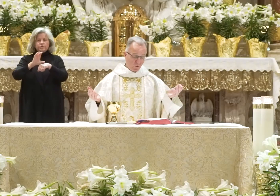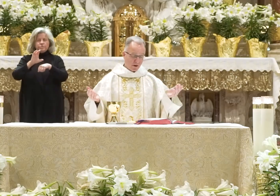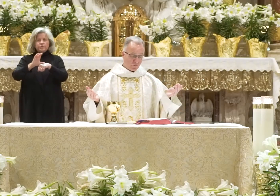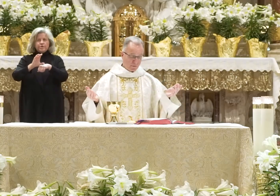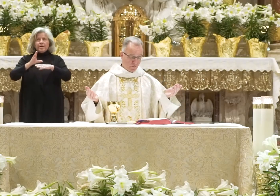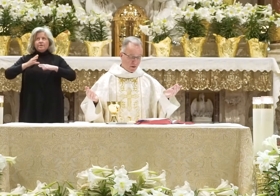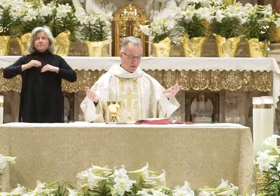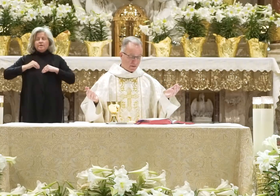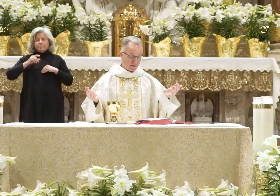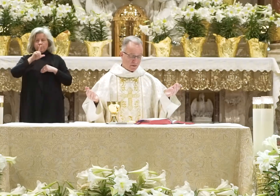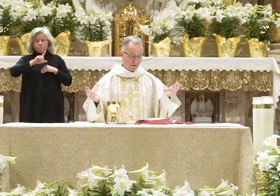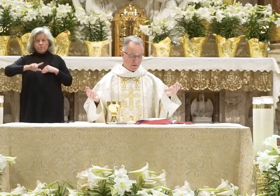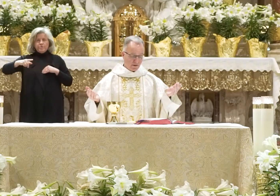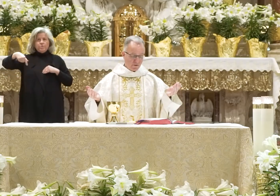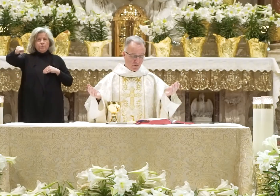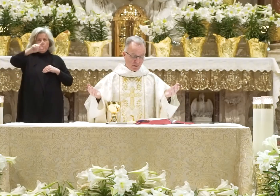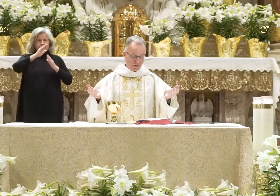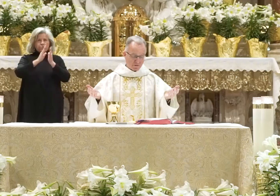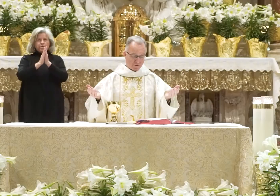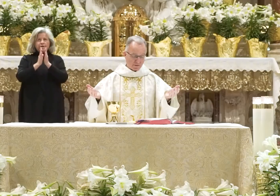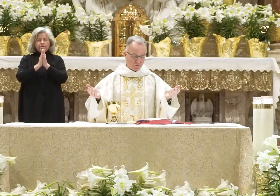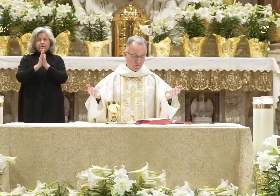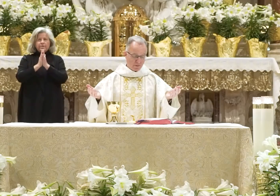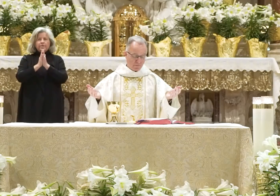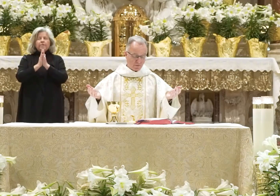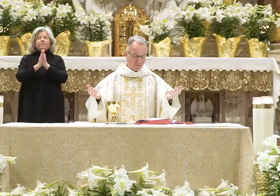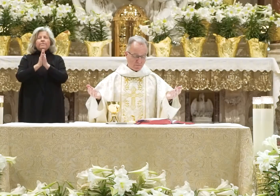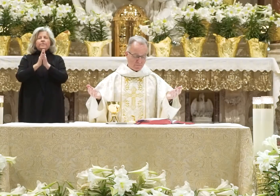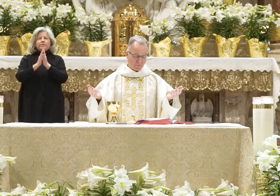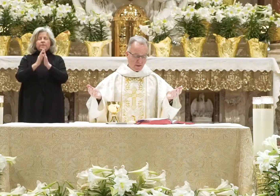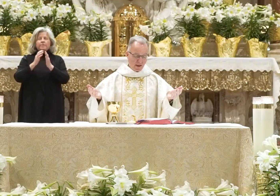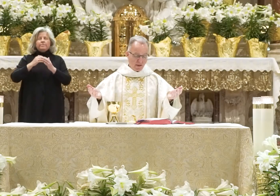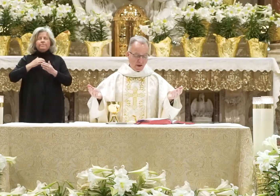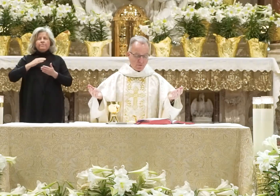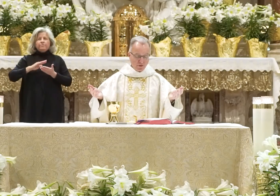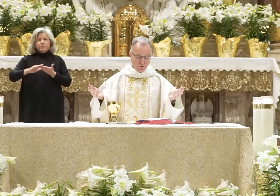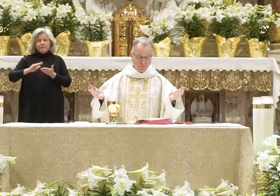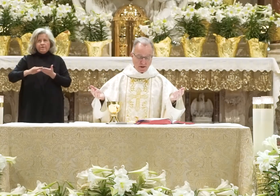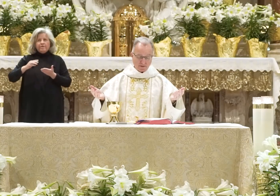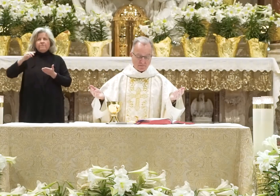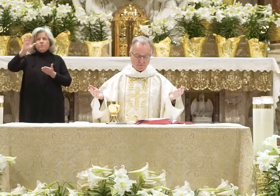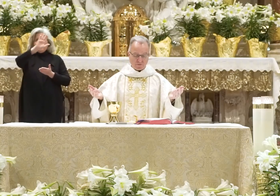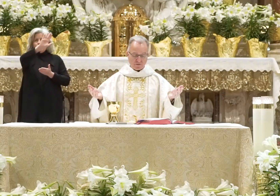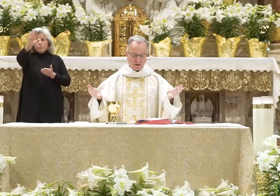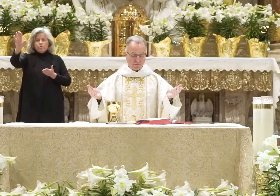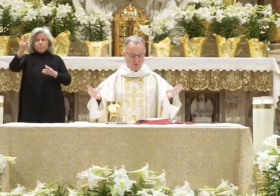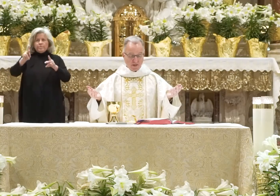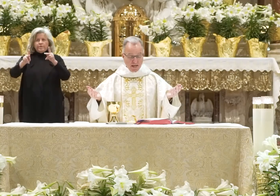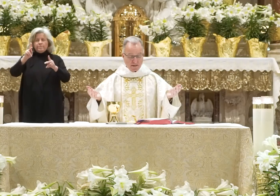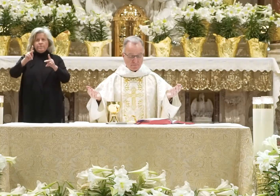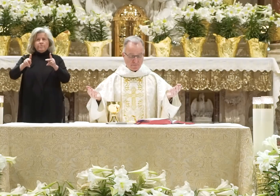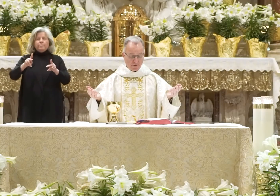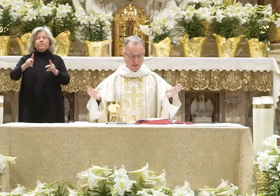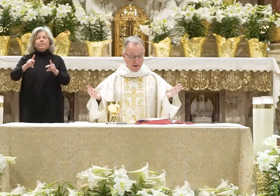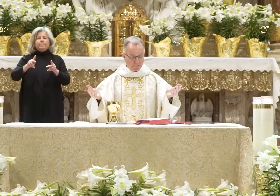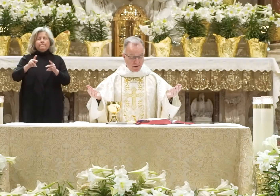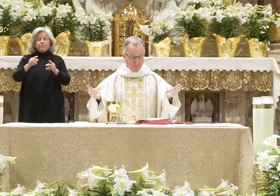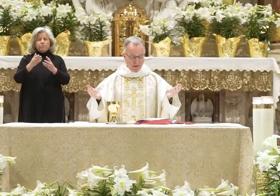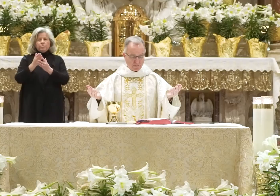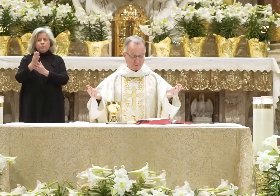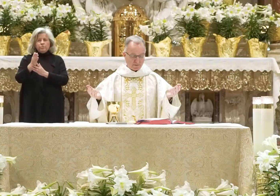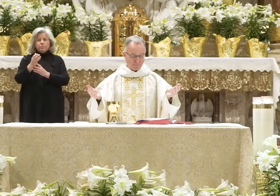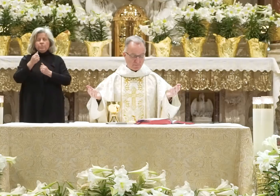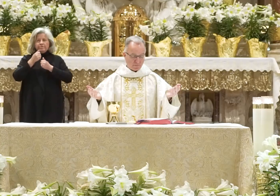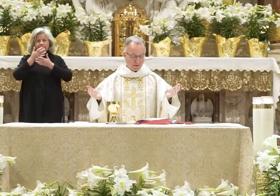Accept, O Lord, we pray, the oblations of your people, that renewed by confession of your name and